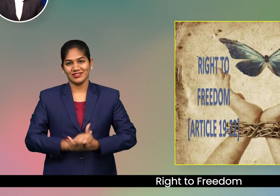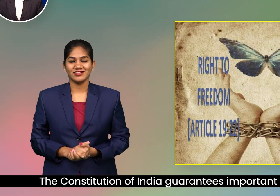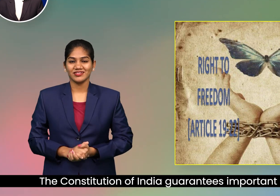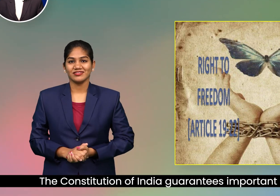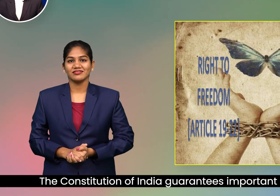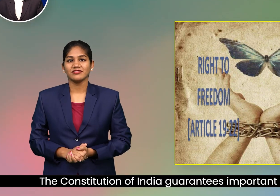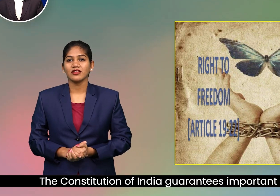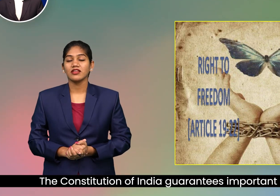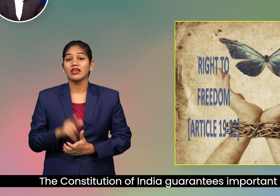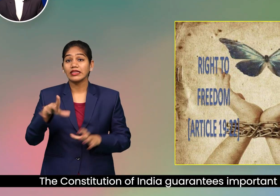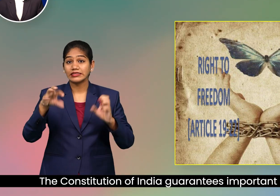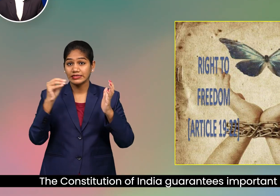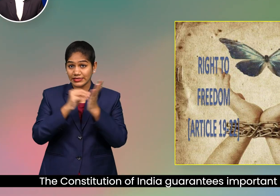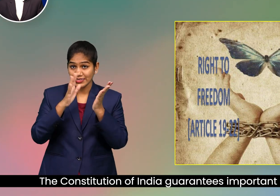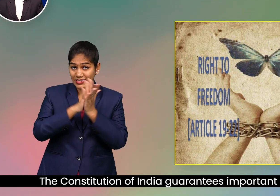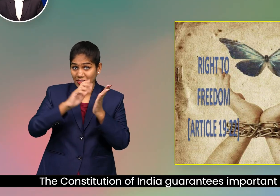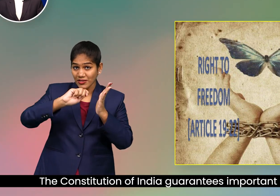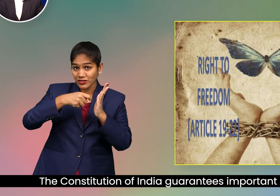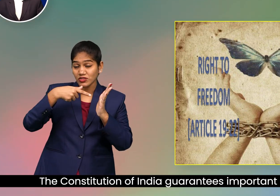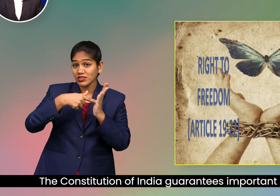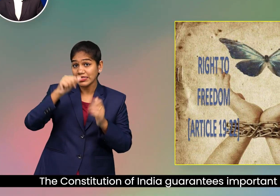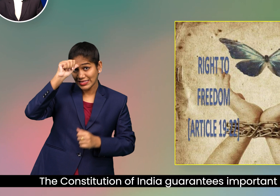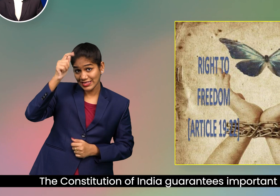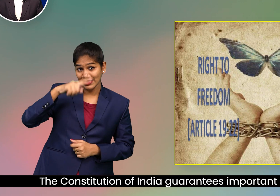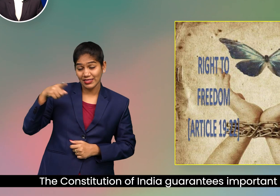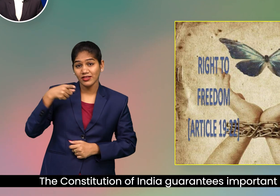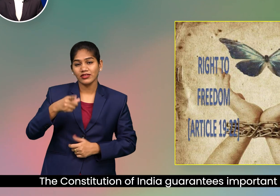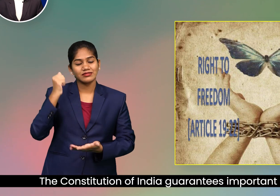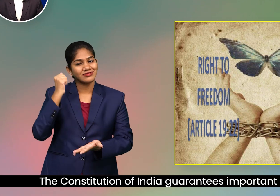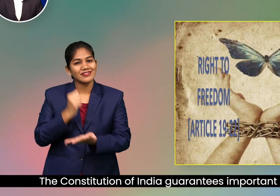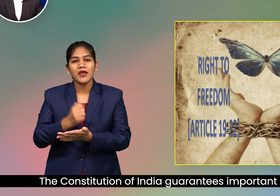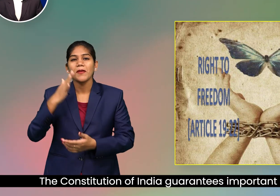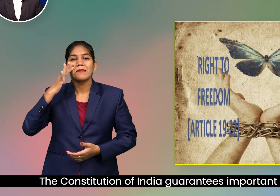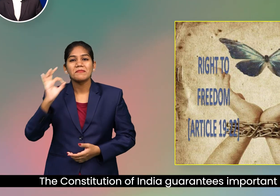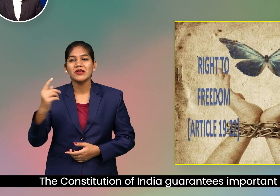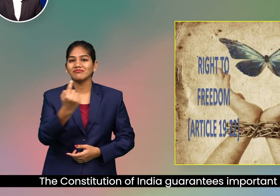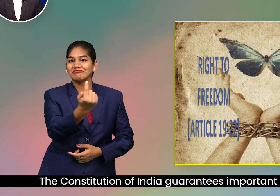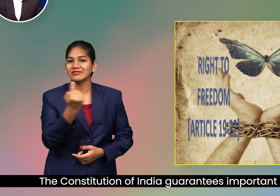The Constitution of India guarantees important individual rights,